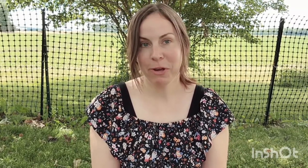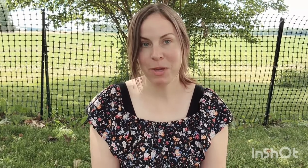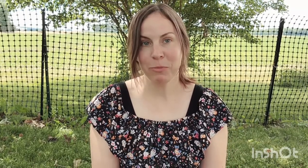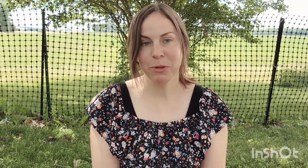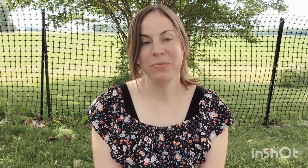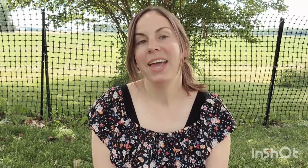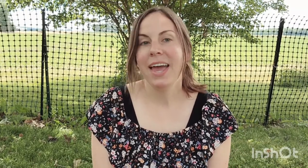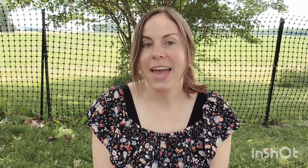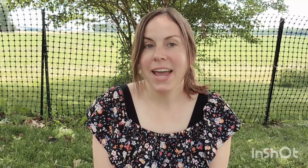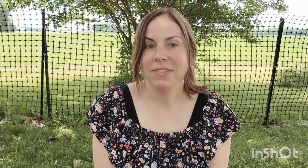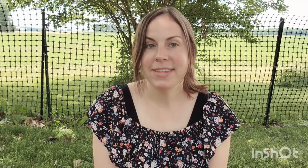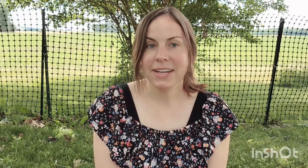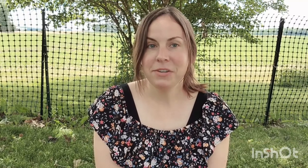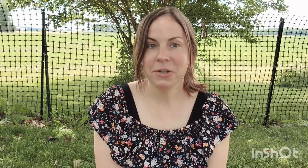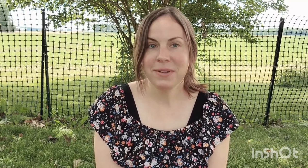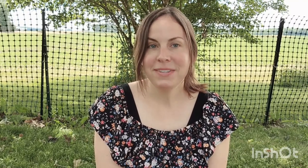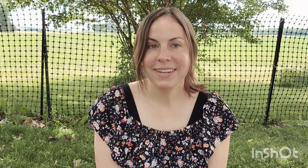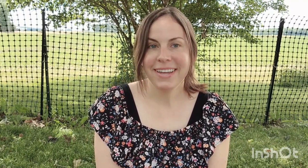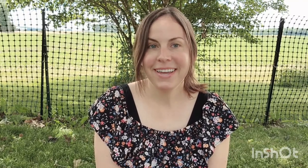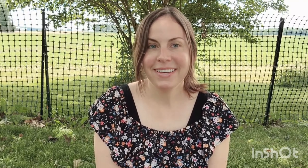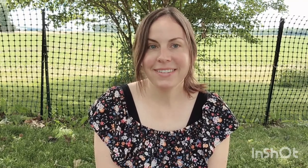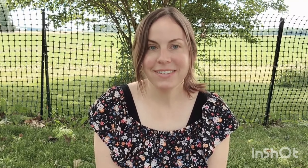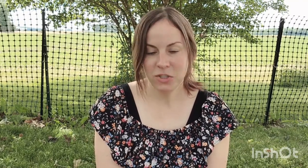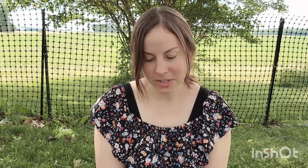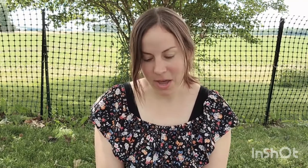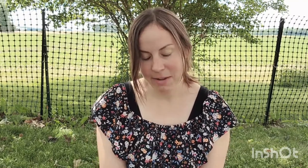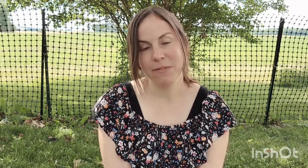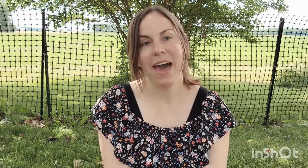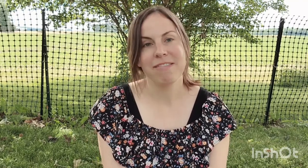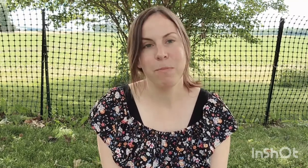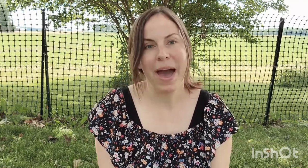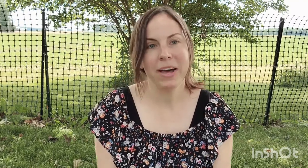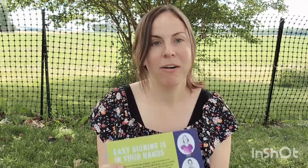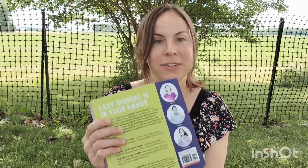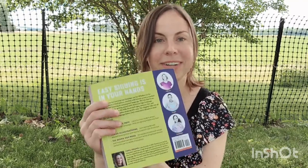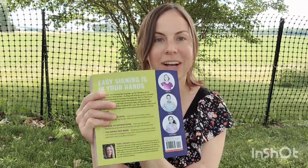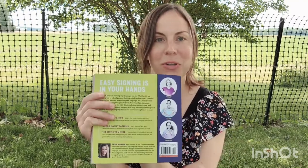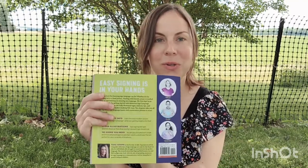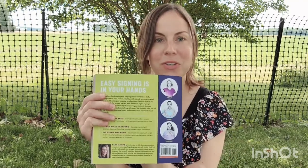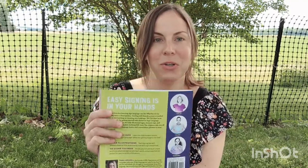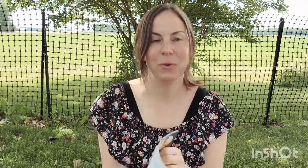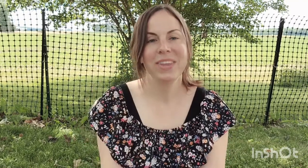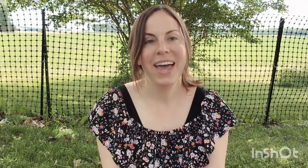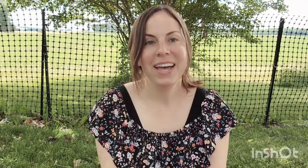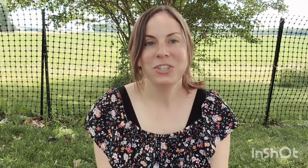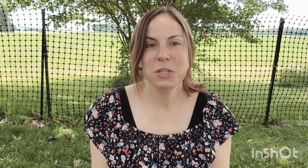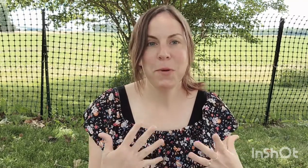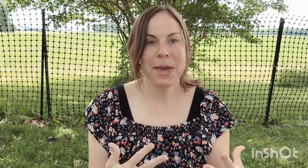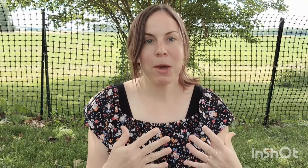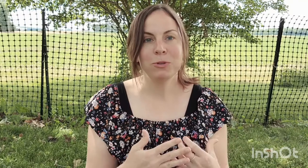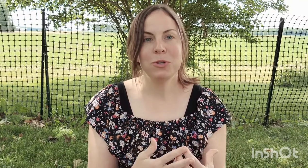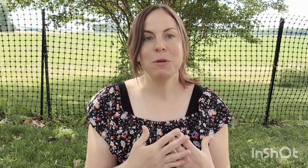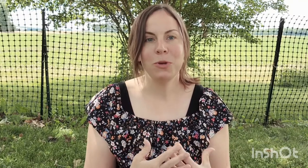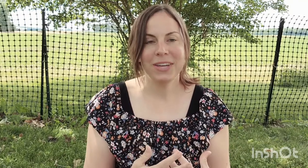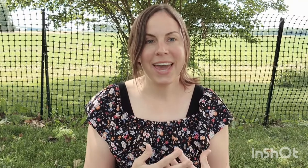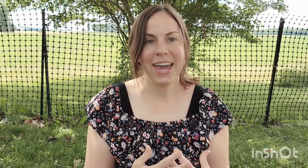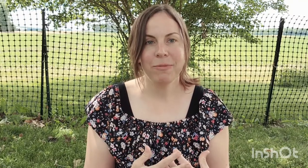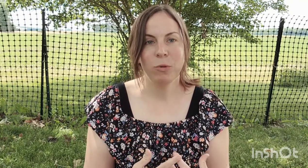people. And the secondary reason is just kind of as the back cover alluded to, just being able to communicate with